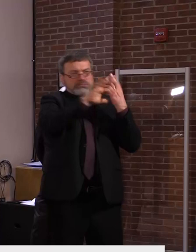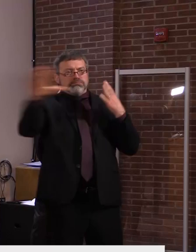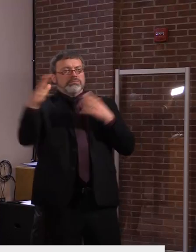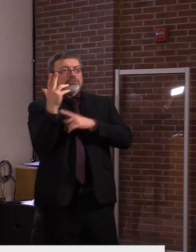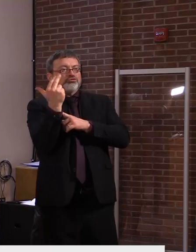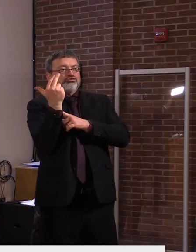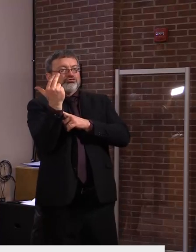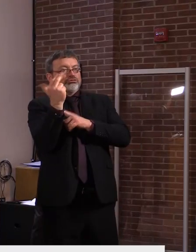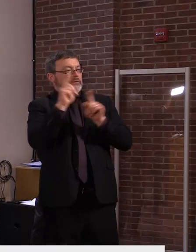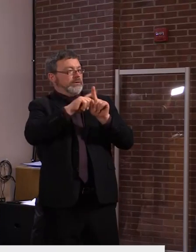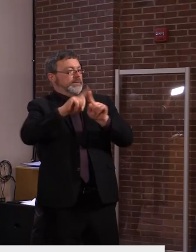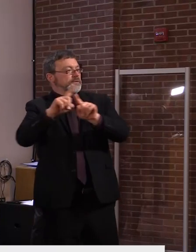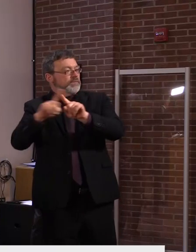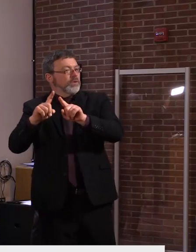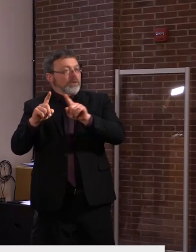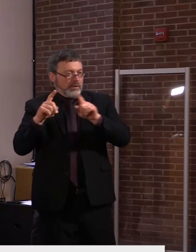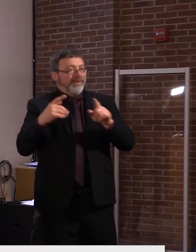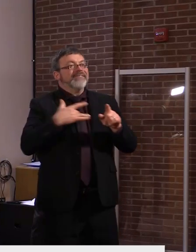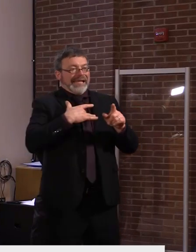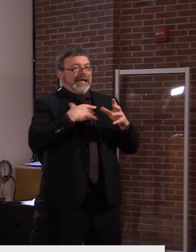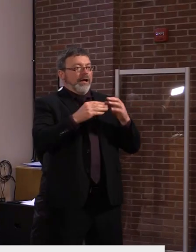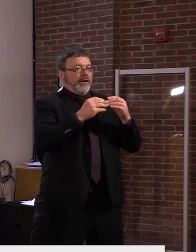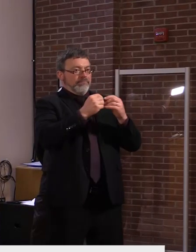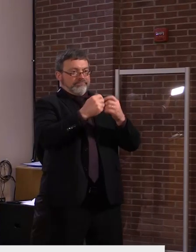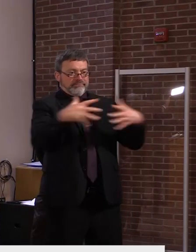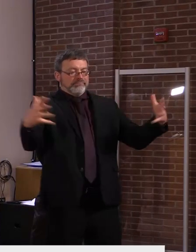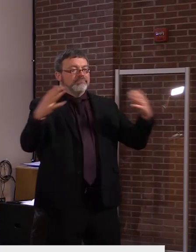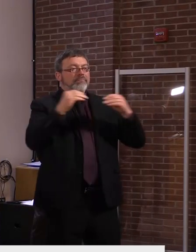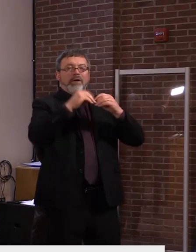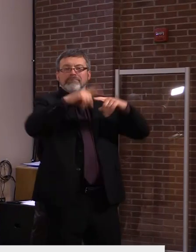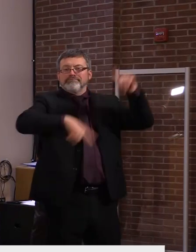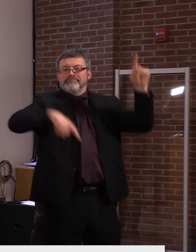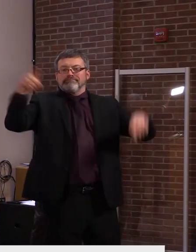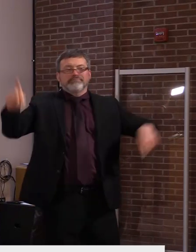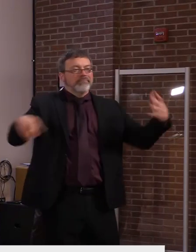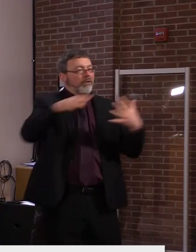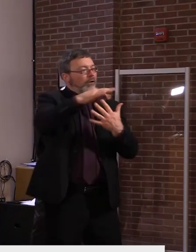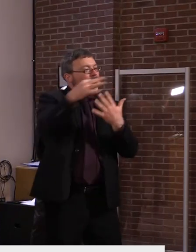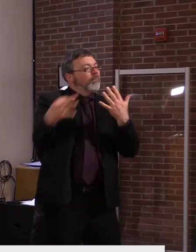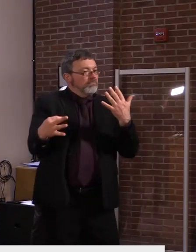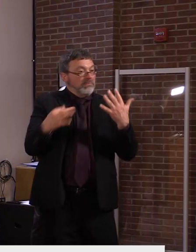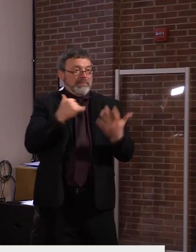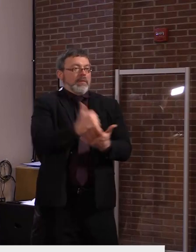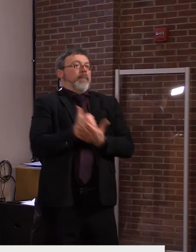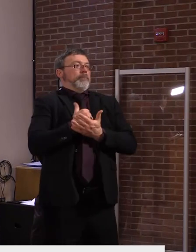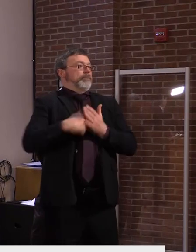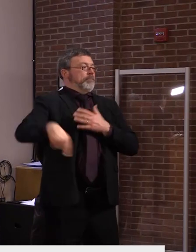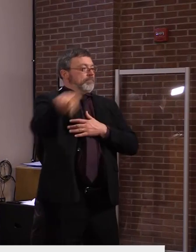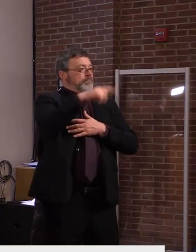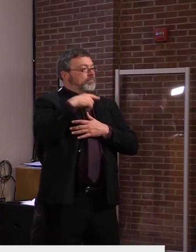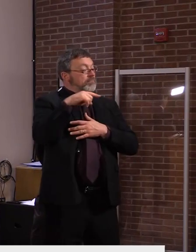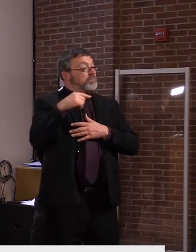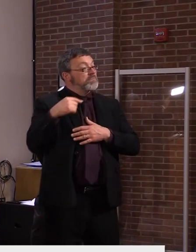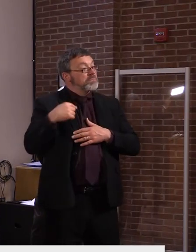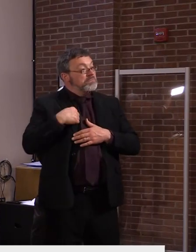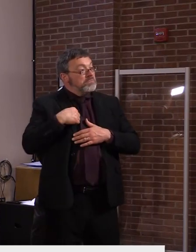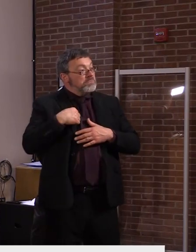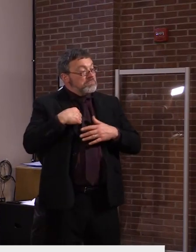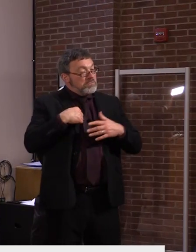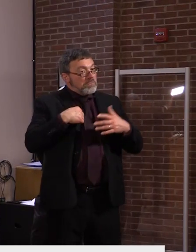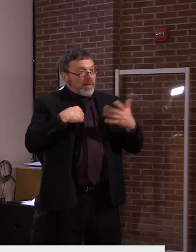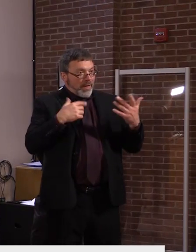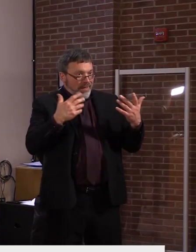They said that they would help us out in obtaining more. My concern is, you know, they're still off the shelf. They're